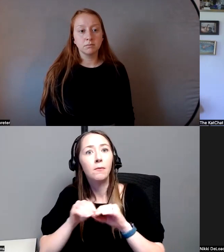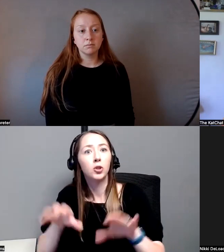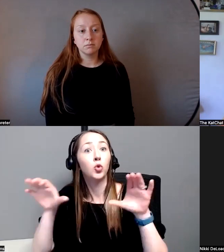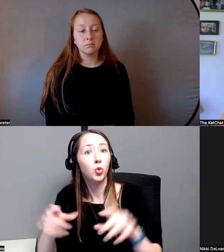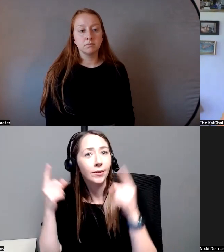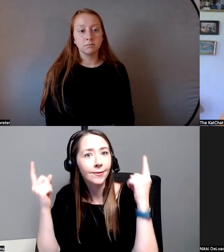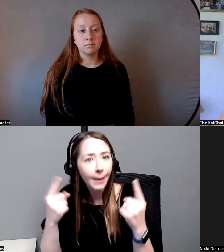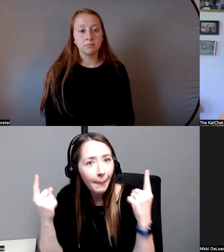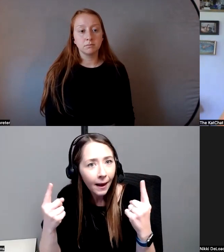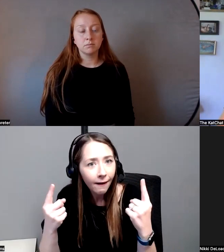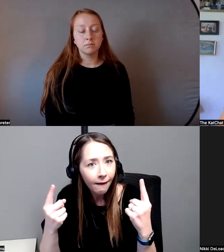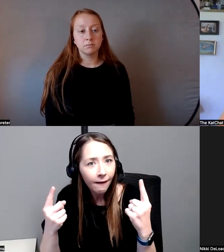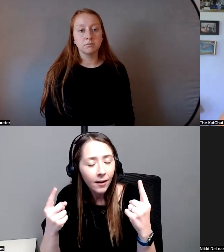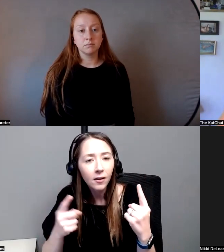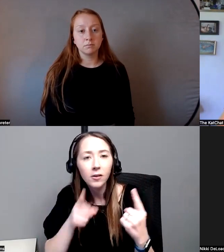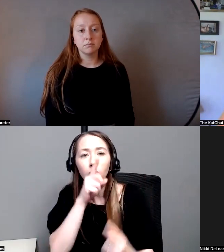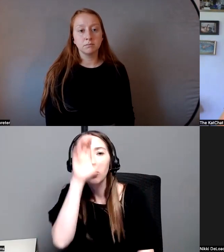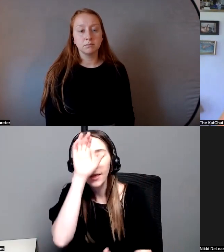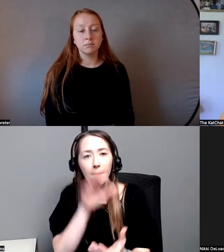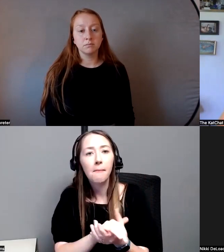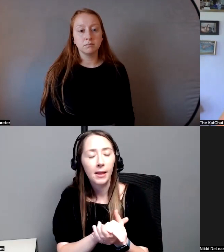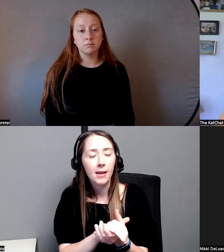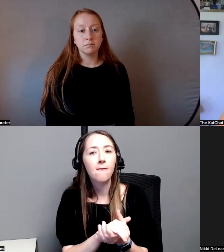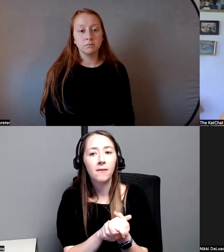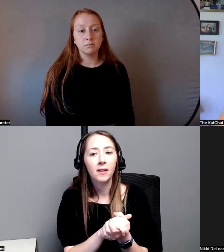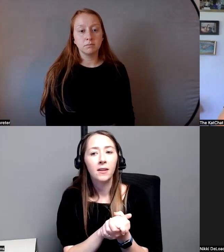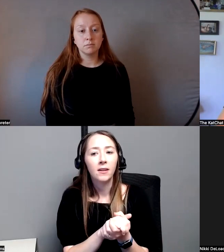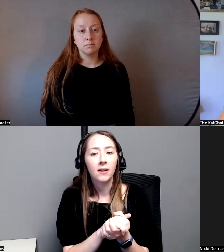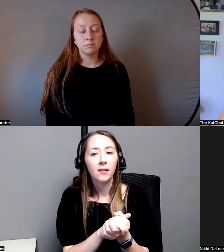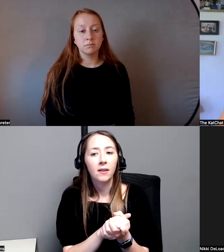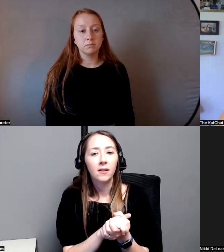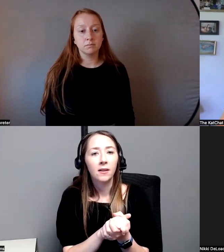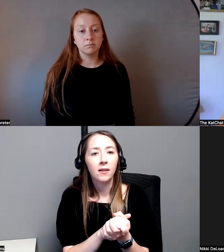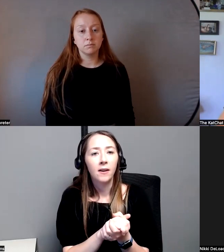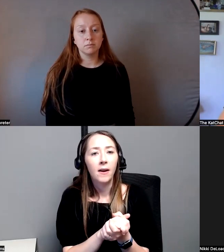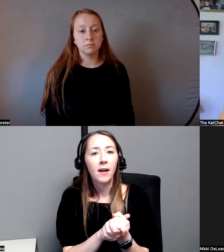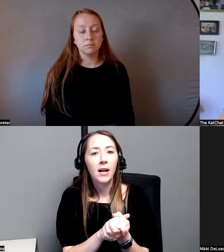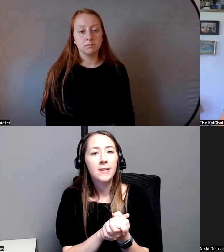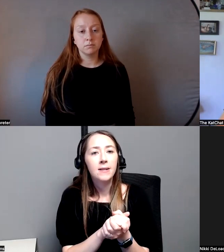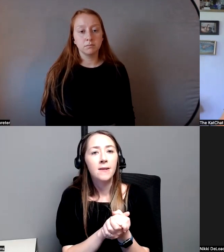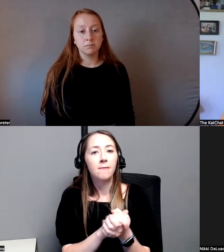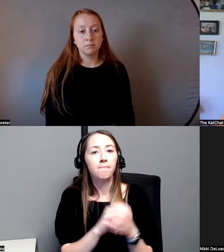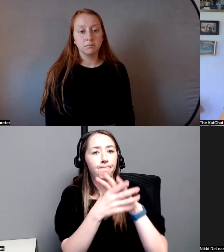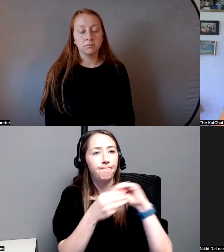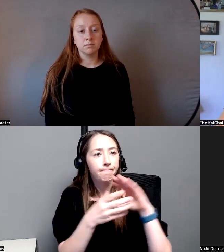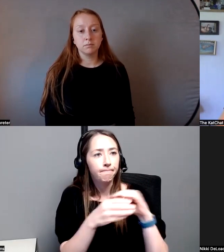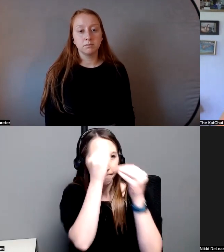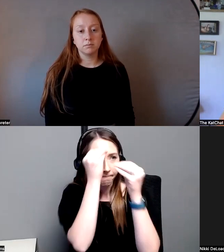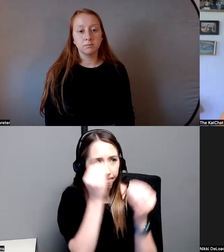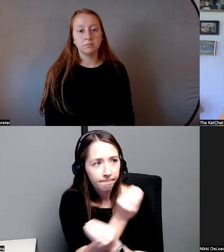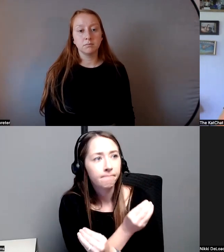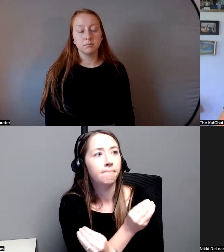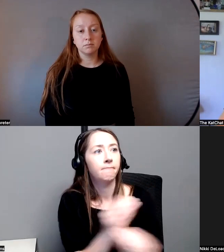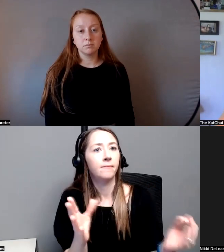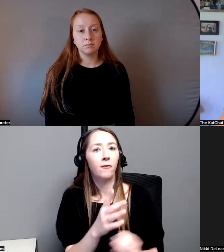so strongly in being a voice for people who can't be a voice for themselves. And our children are